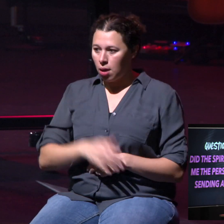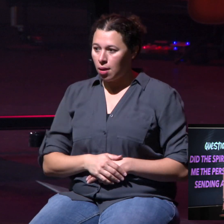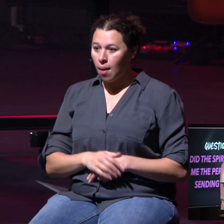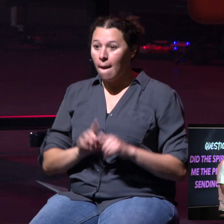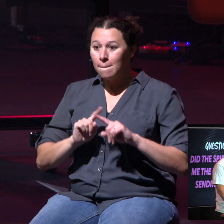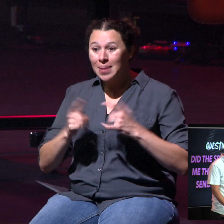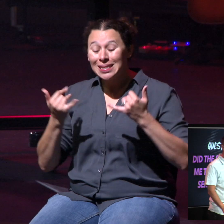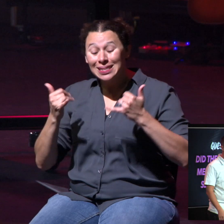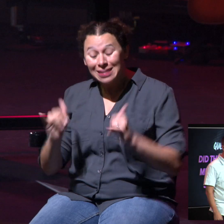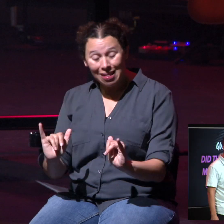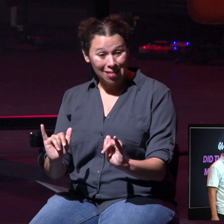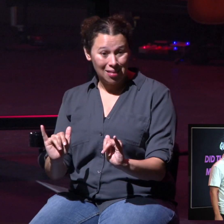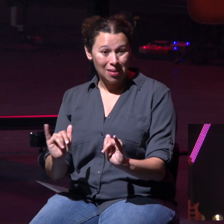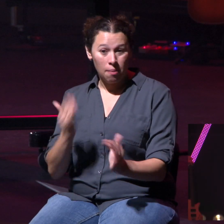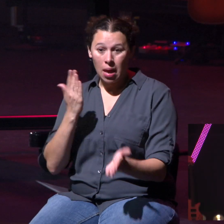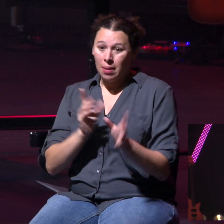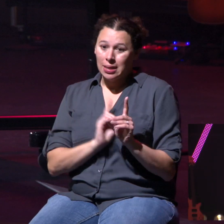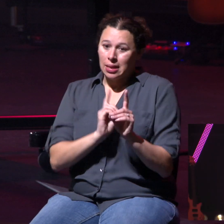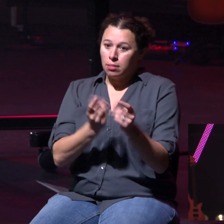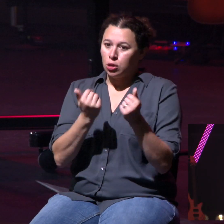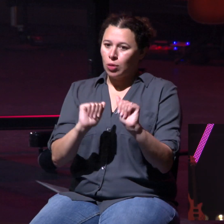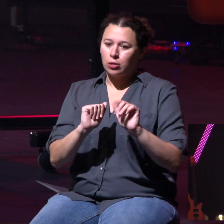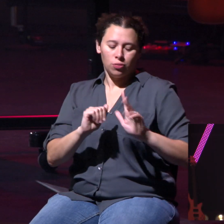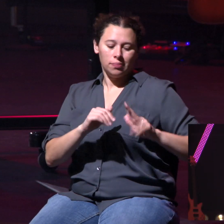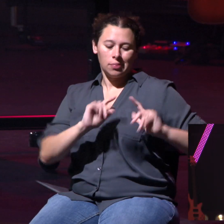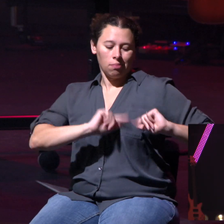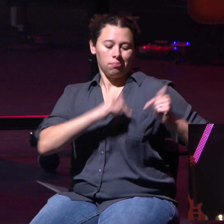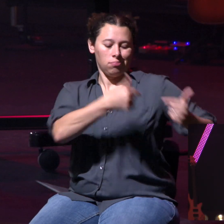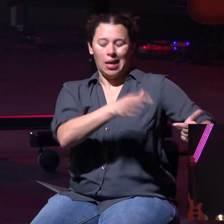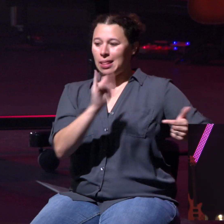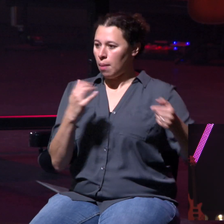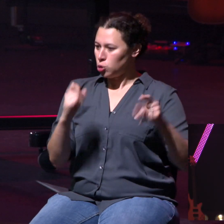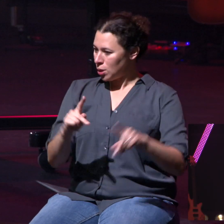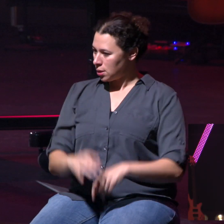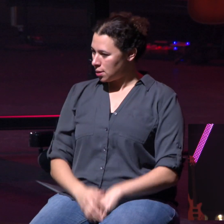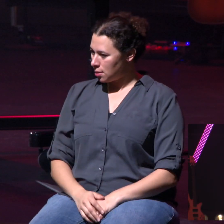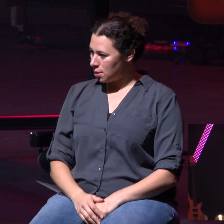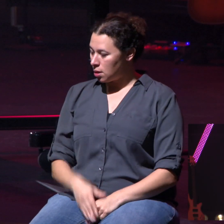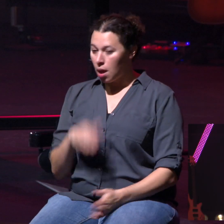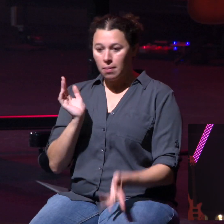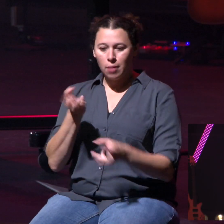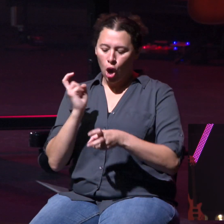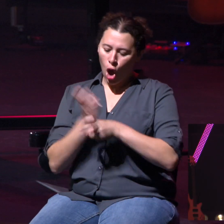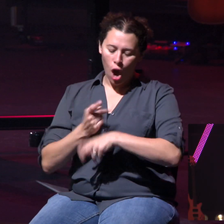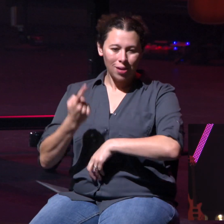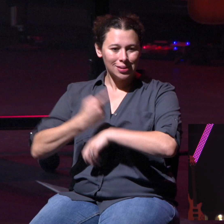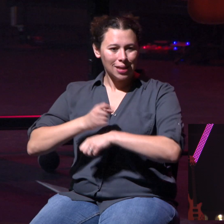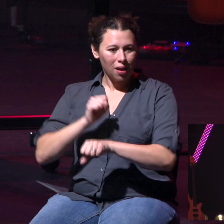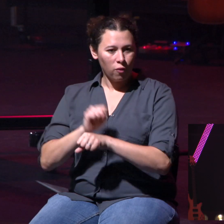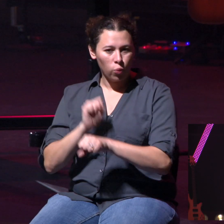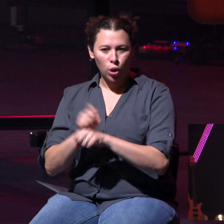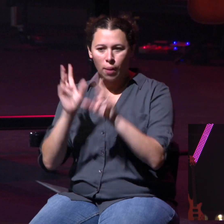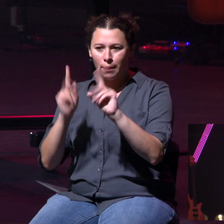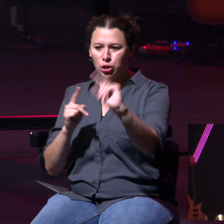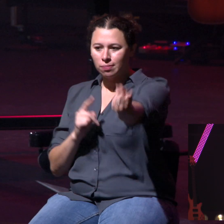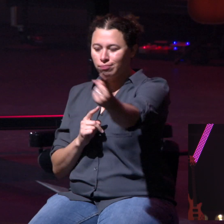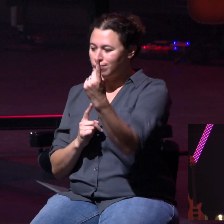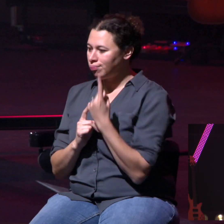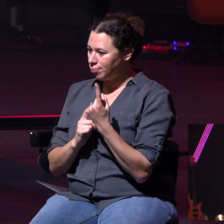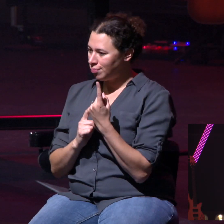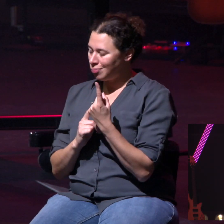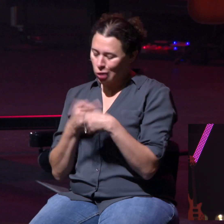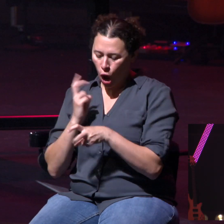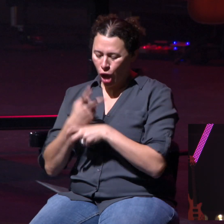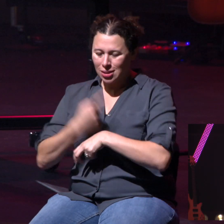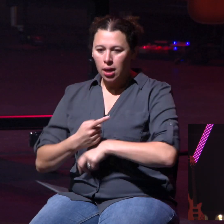trying to pass up those opportunities, and someone drops into our office during a hard day of work. You ever had that happen? Someone drops into your office, hard day of